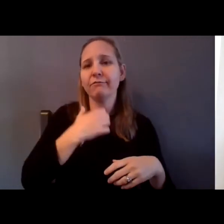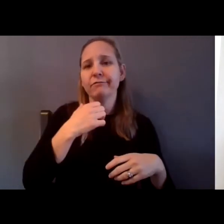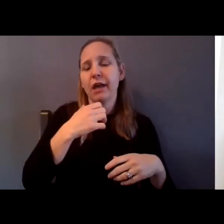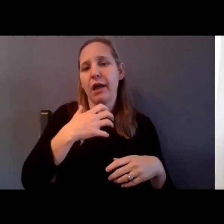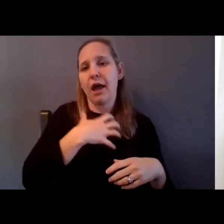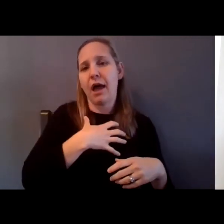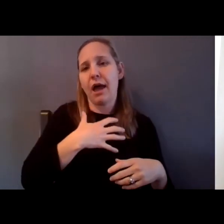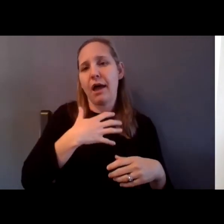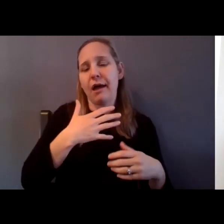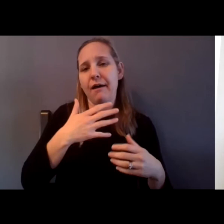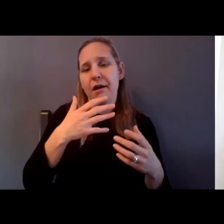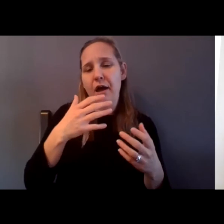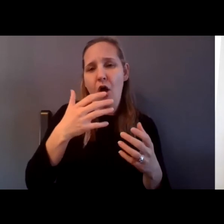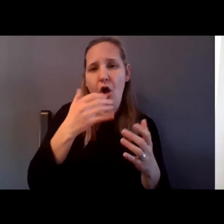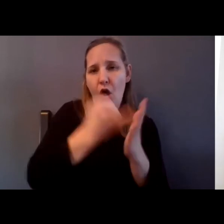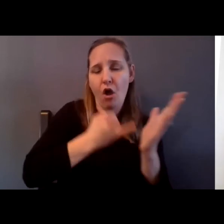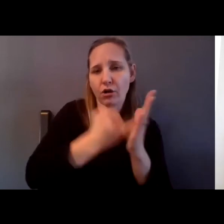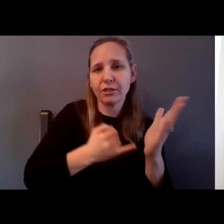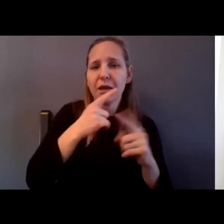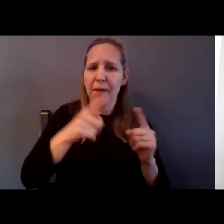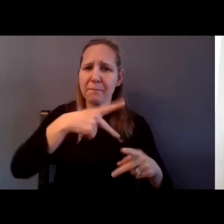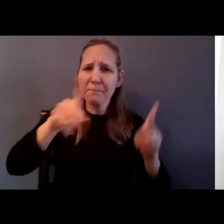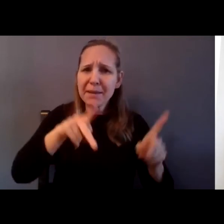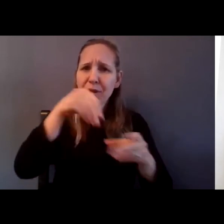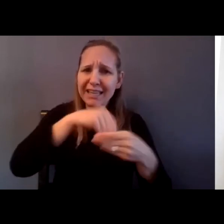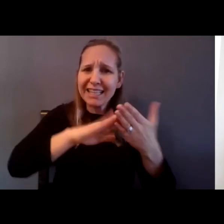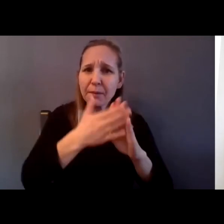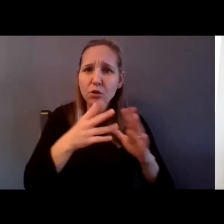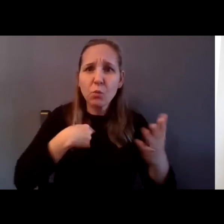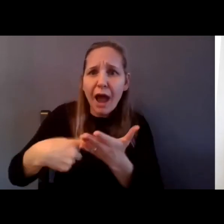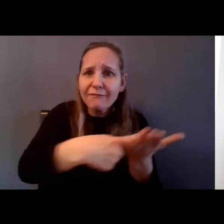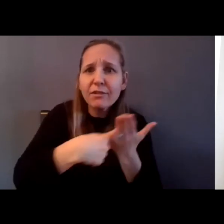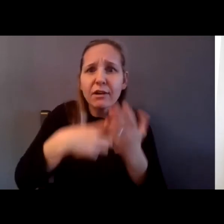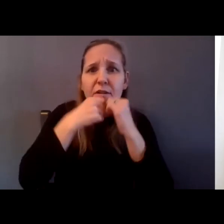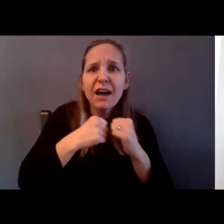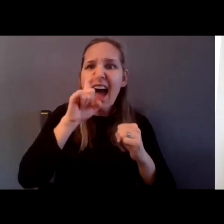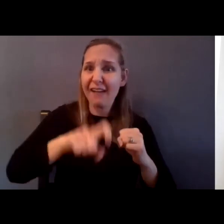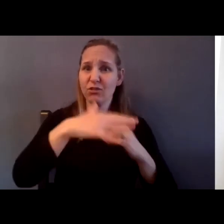grounded in community or advancing critical conversations are being squeezed out of their city.